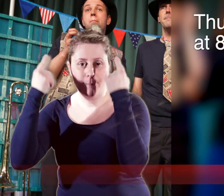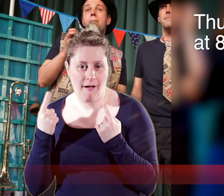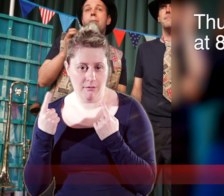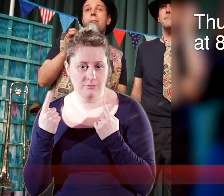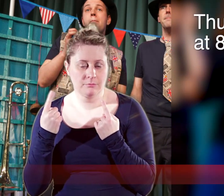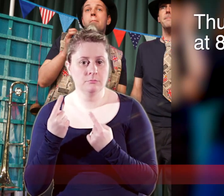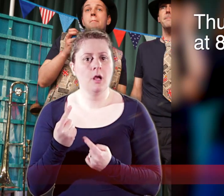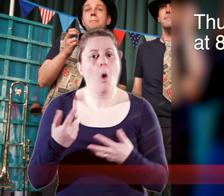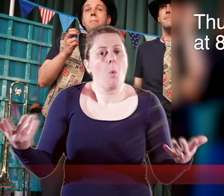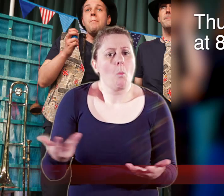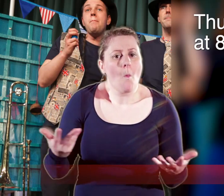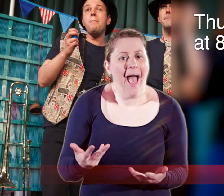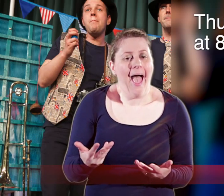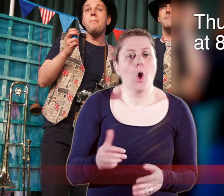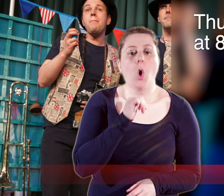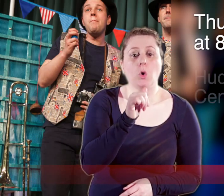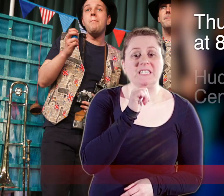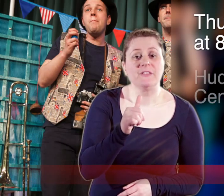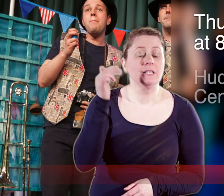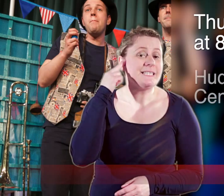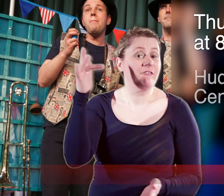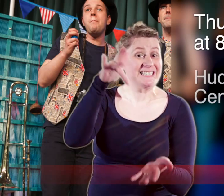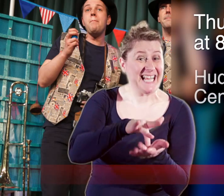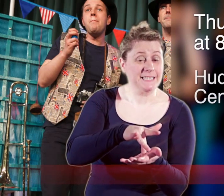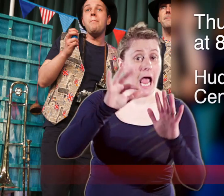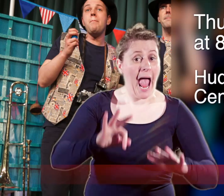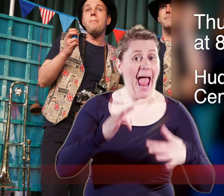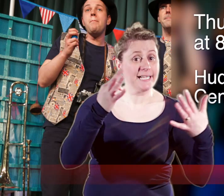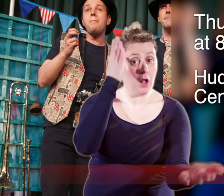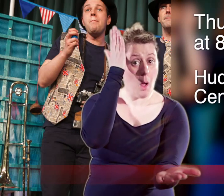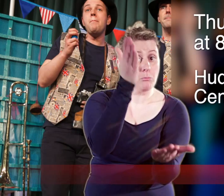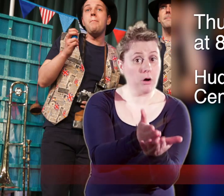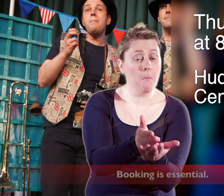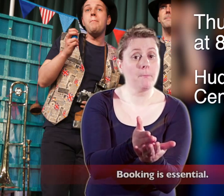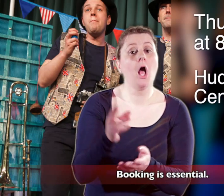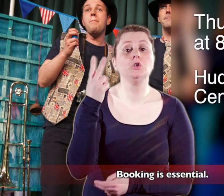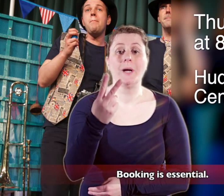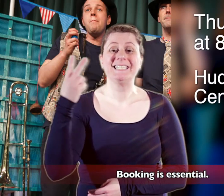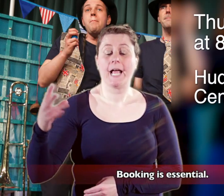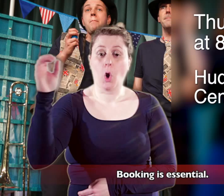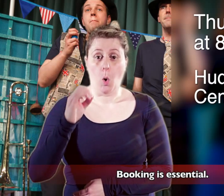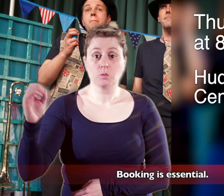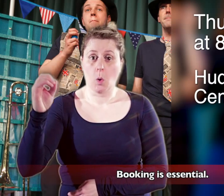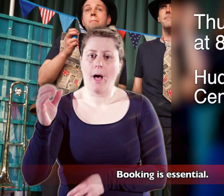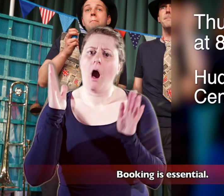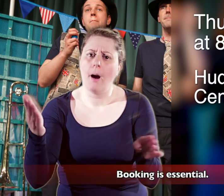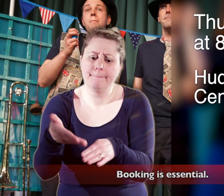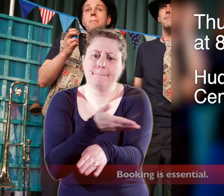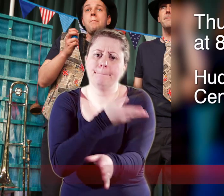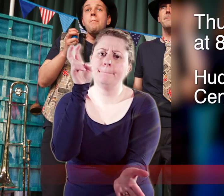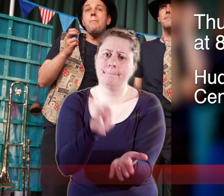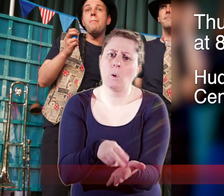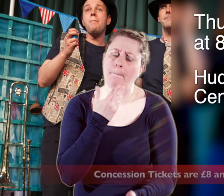22nd of October at 8pm prompt at the Huddersfield Deaf Centre. Booking is